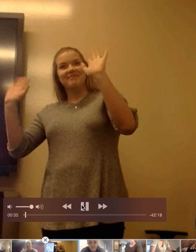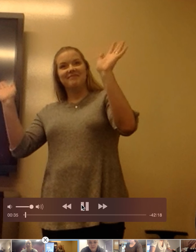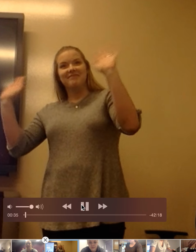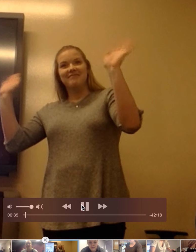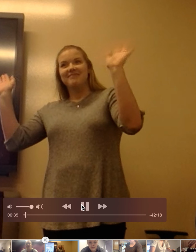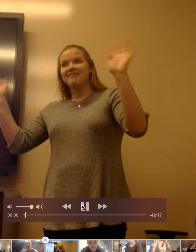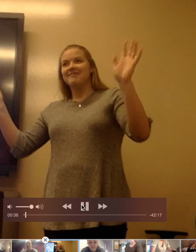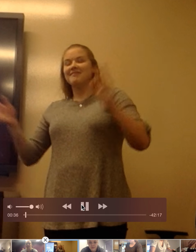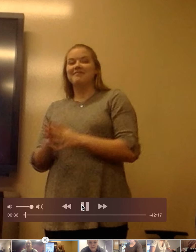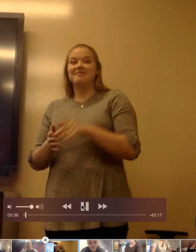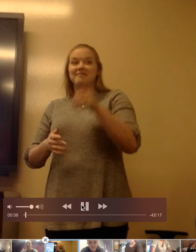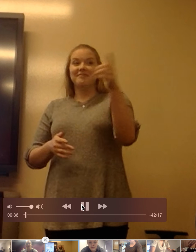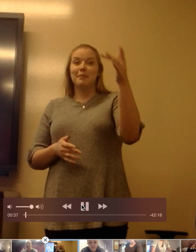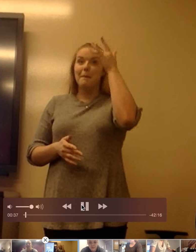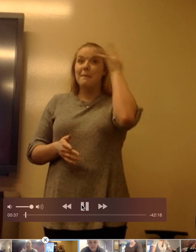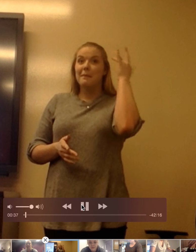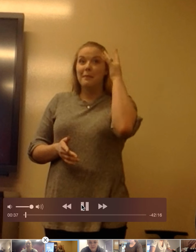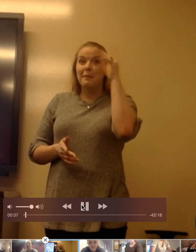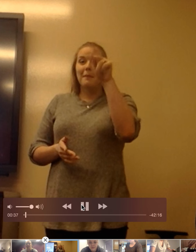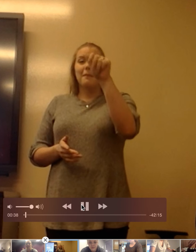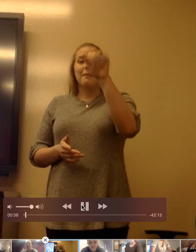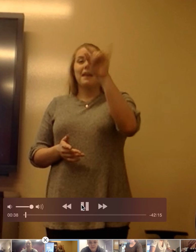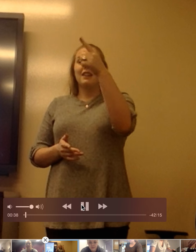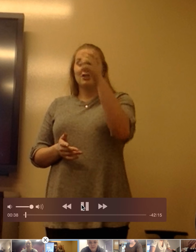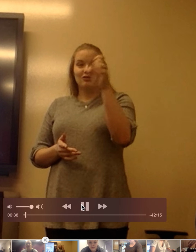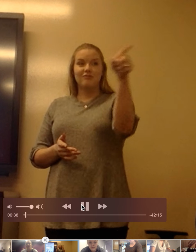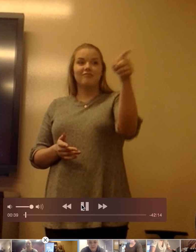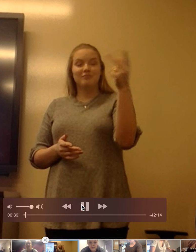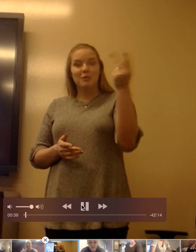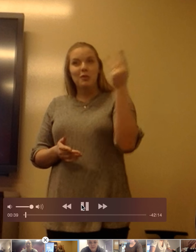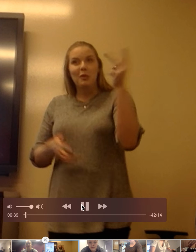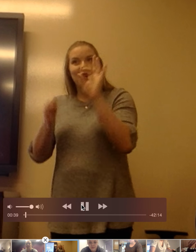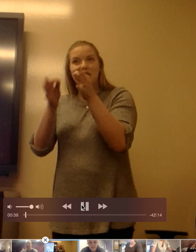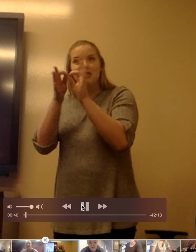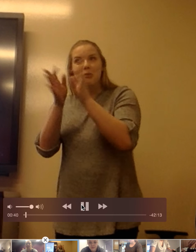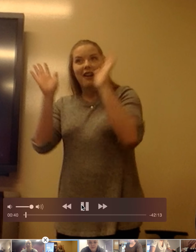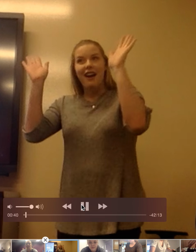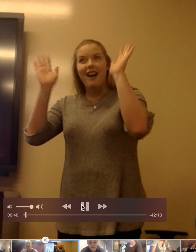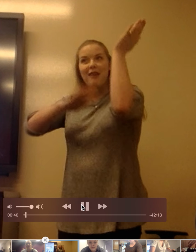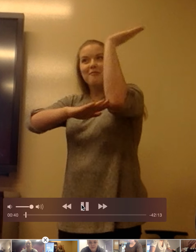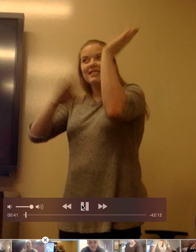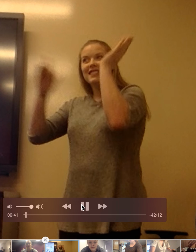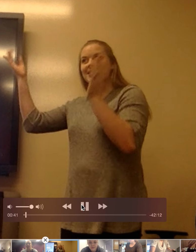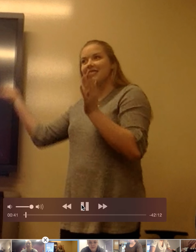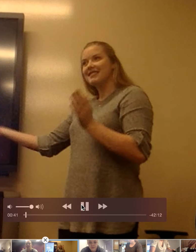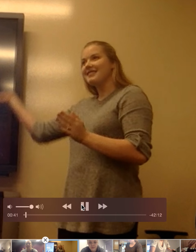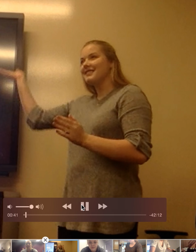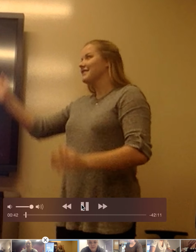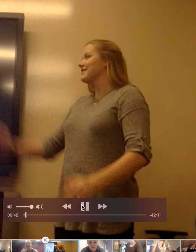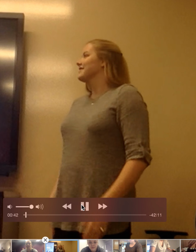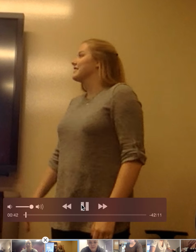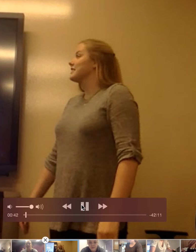and do you see our interpreter over here? Her name is Tori, and we also have another interpreter named Paige. They are the interpreters for the